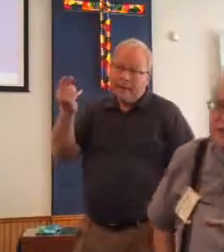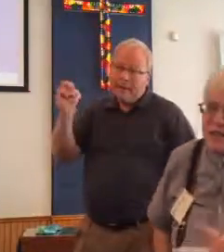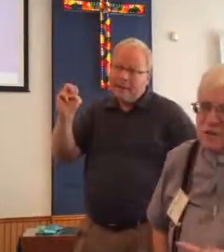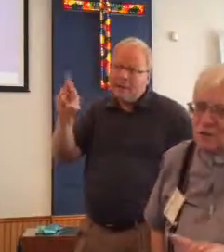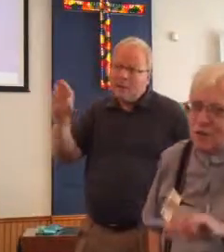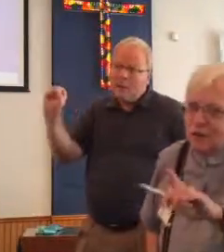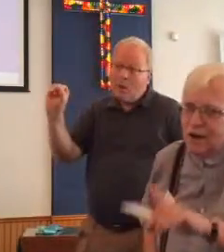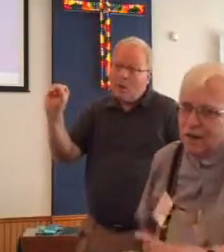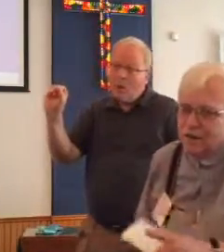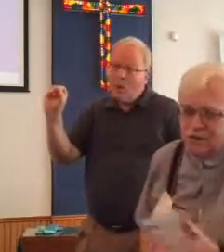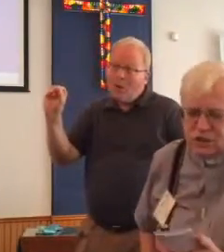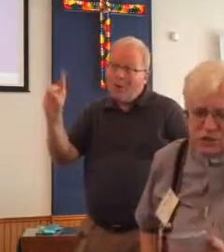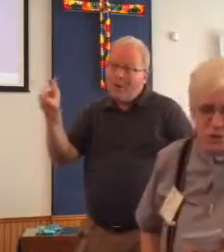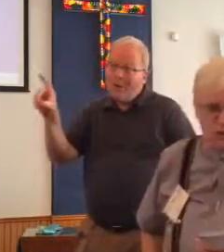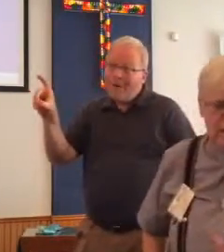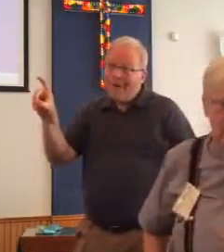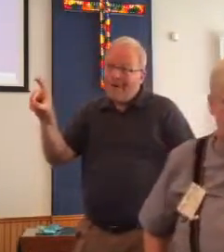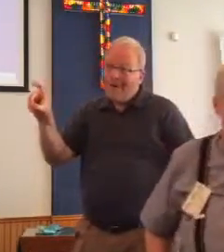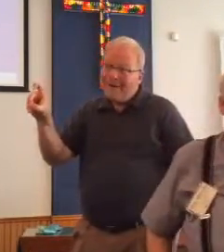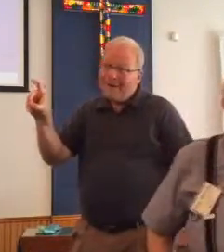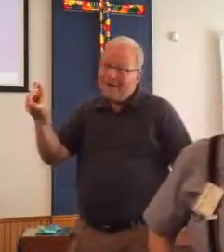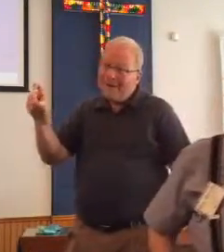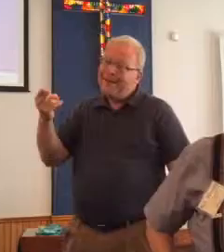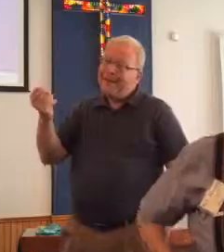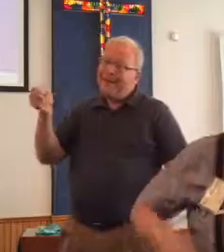who's the hero of the story?